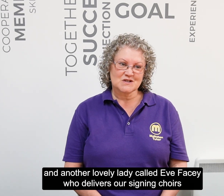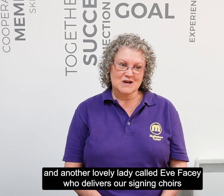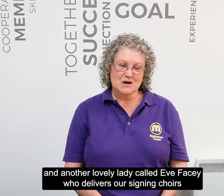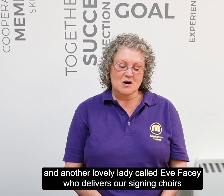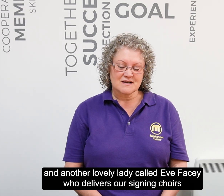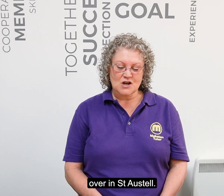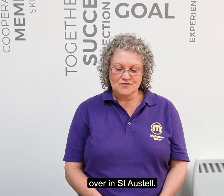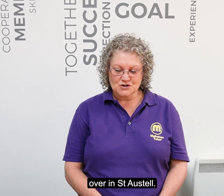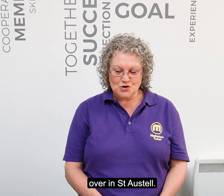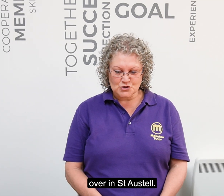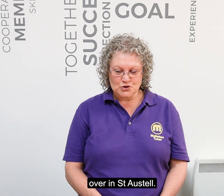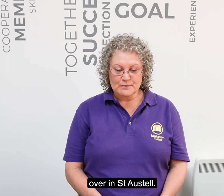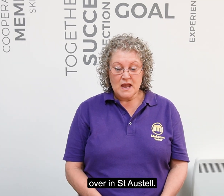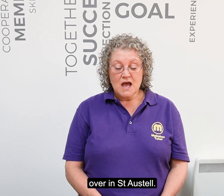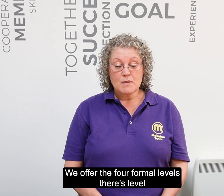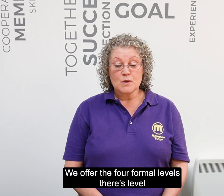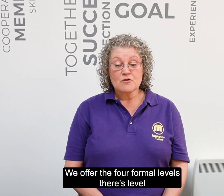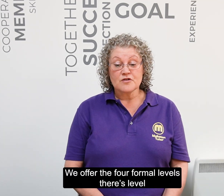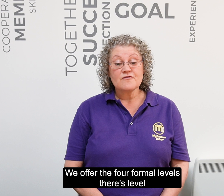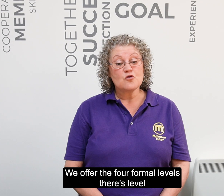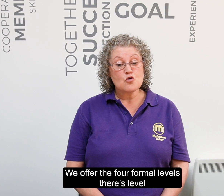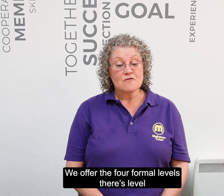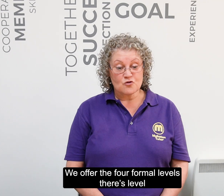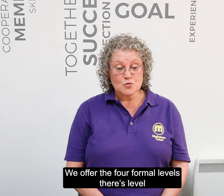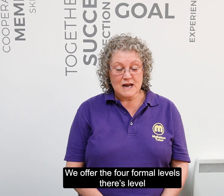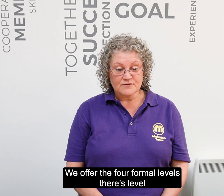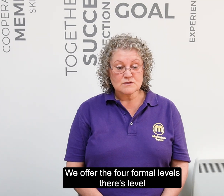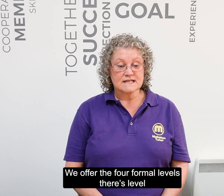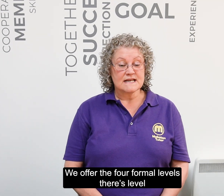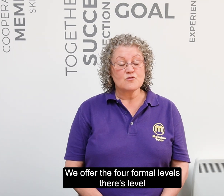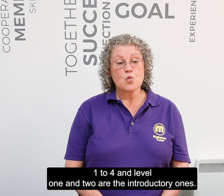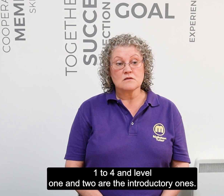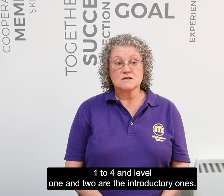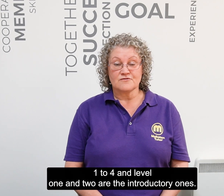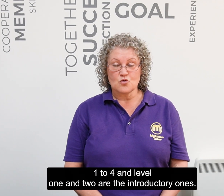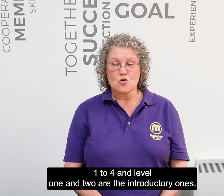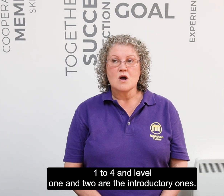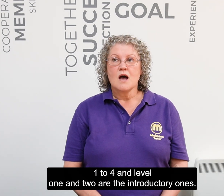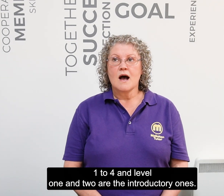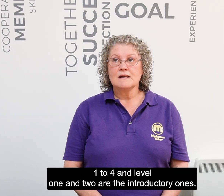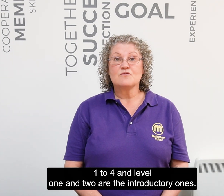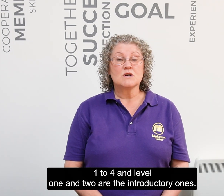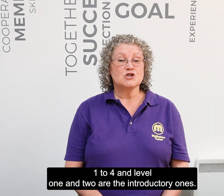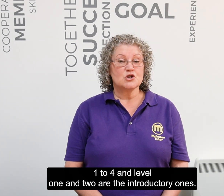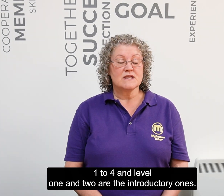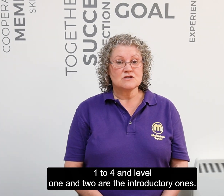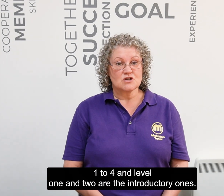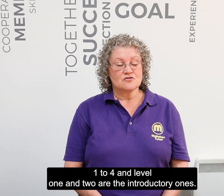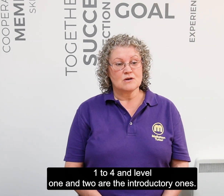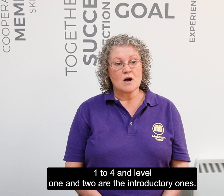signing choirs over in St Austell. We offer the 4 formal levels. There's level 1 to 4. Level 1 and 2 are the introductory